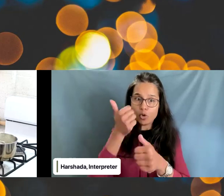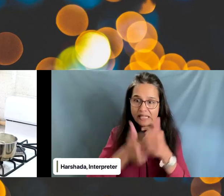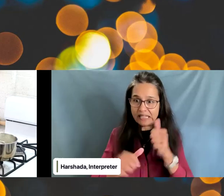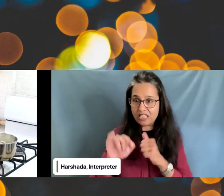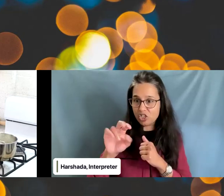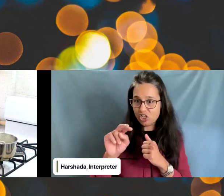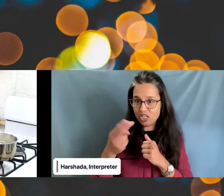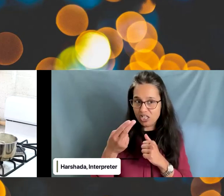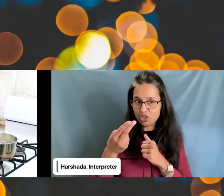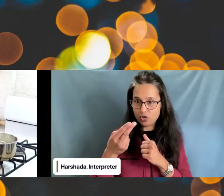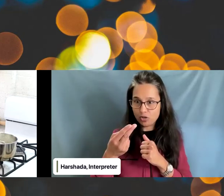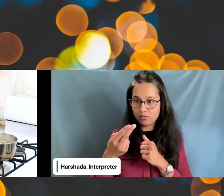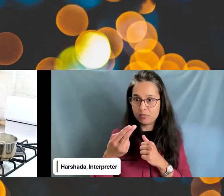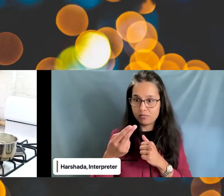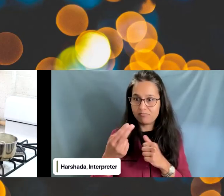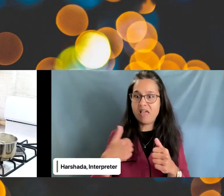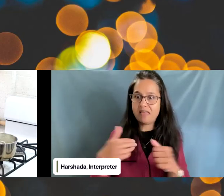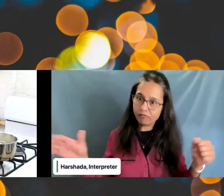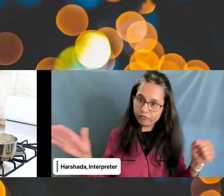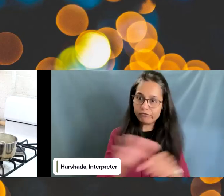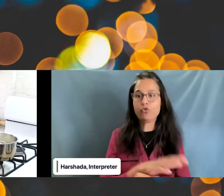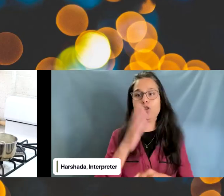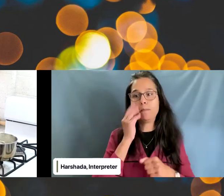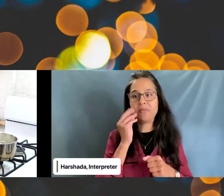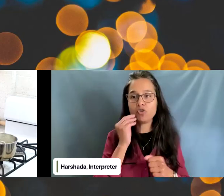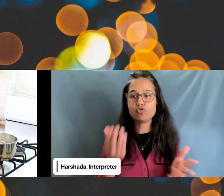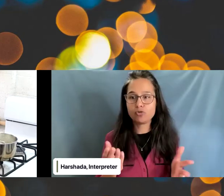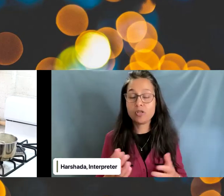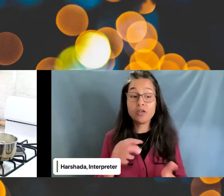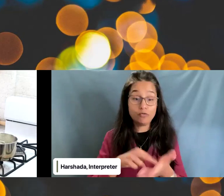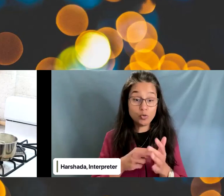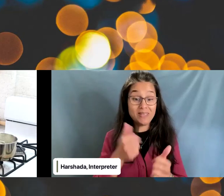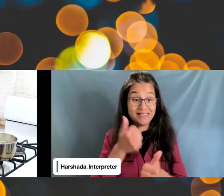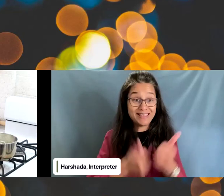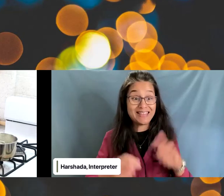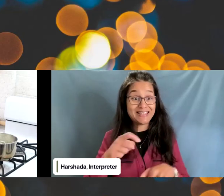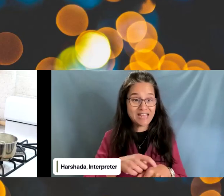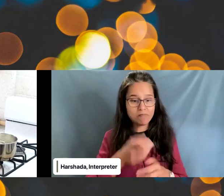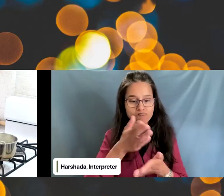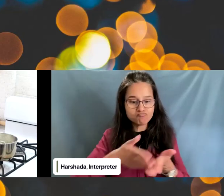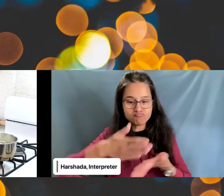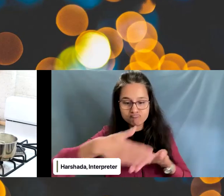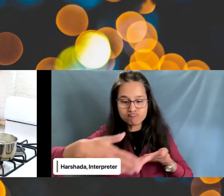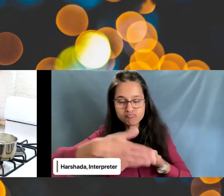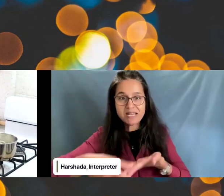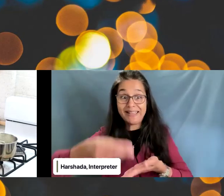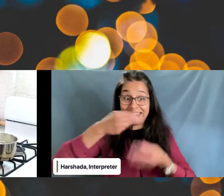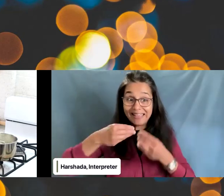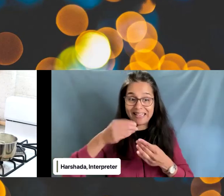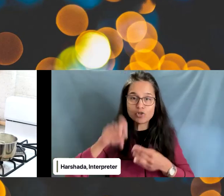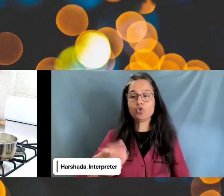crust is filled with peaches, so every bite you take of the cake will have some